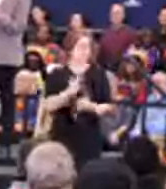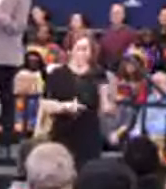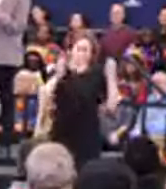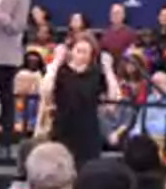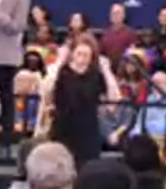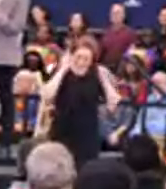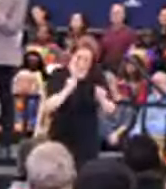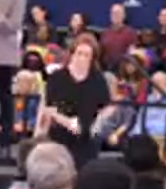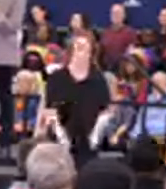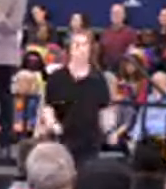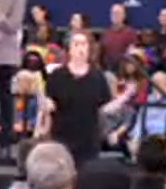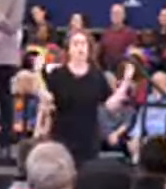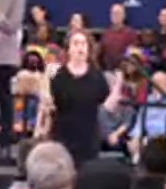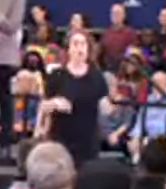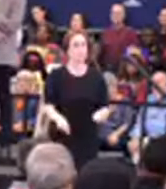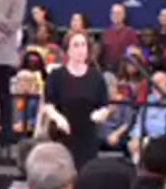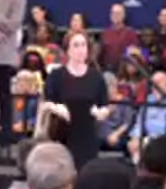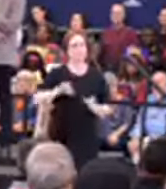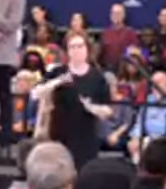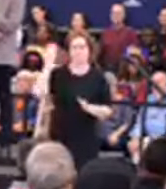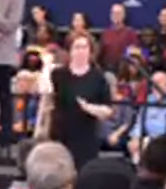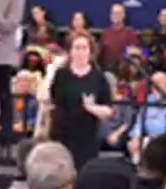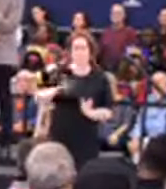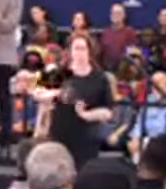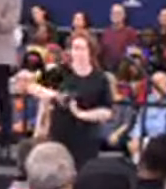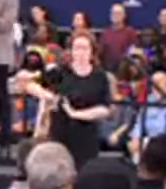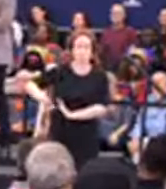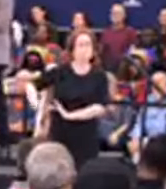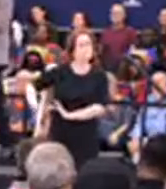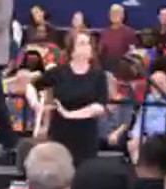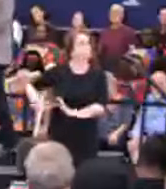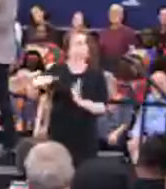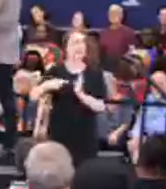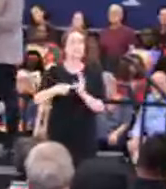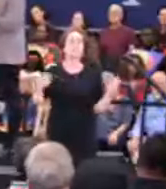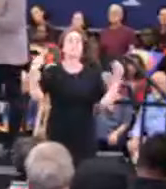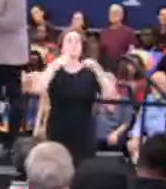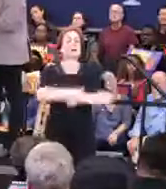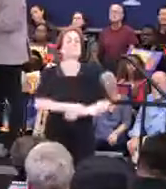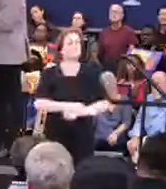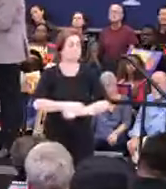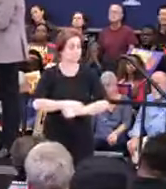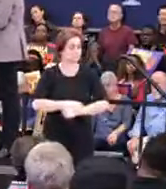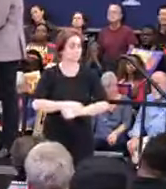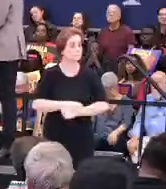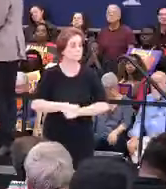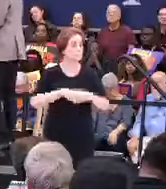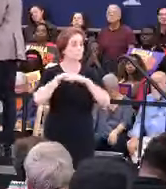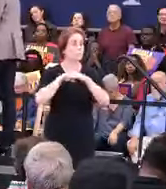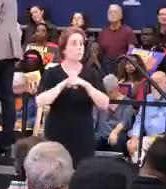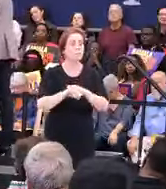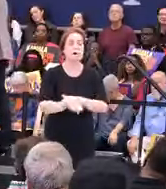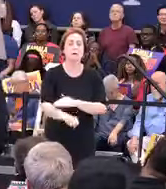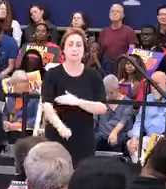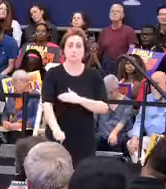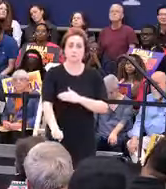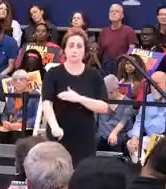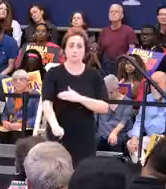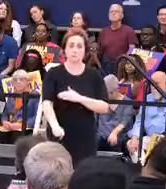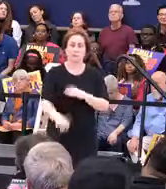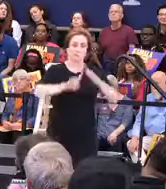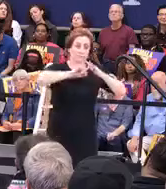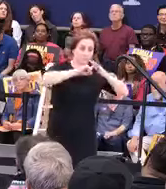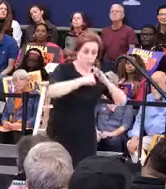be, unburdened by what has been. This is a fight that is born out